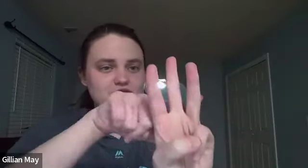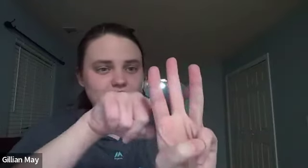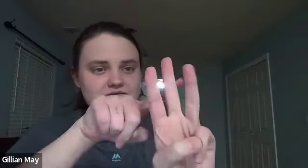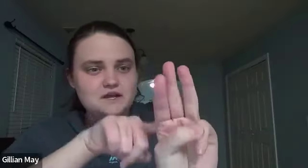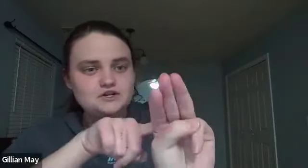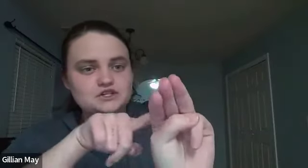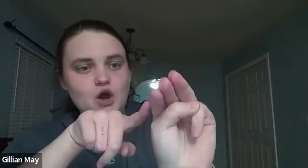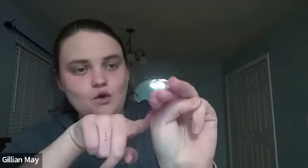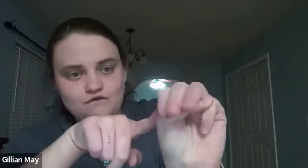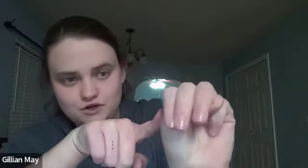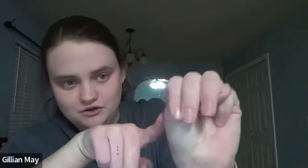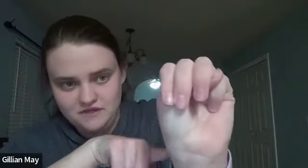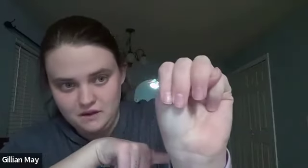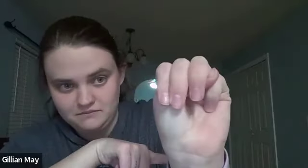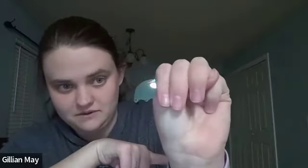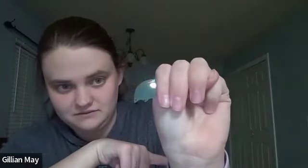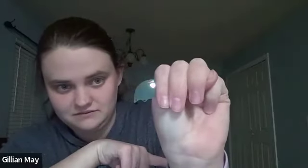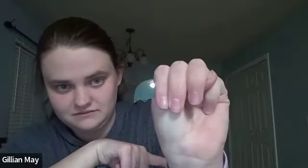3 fingers over your thumb.